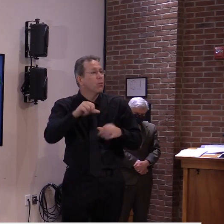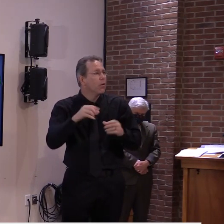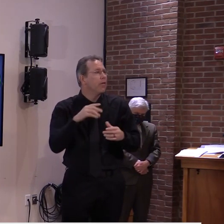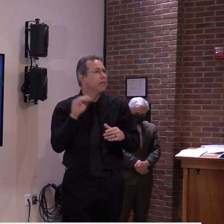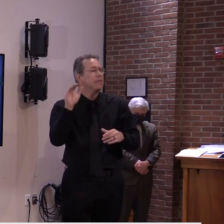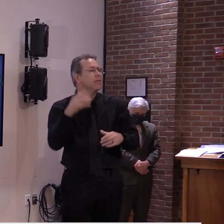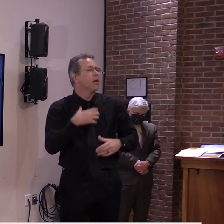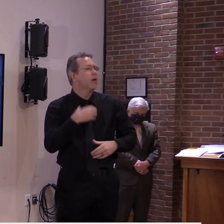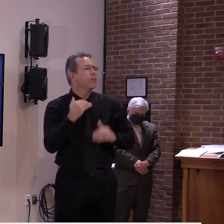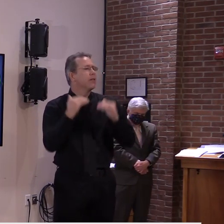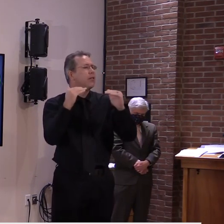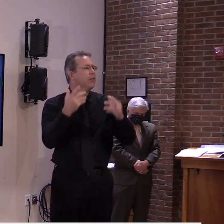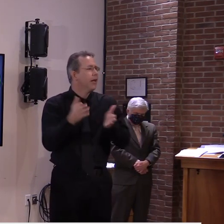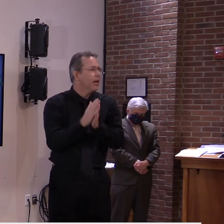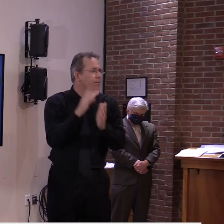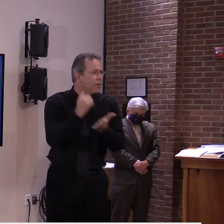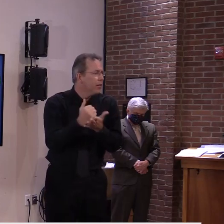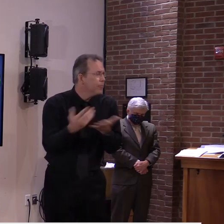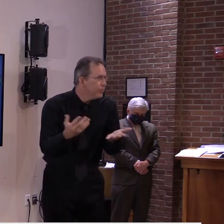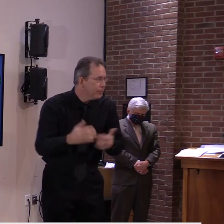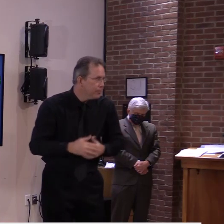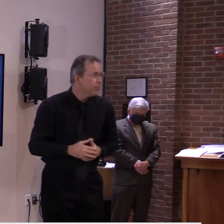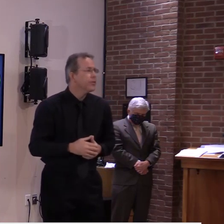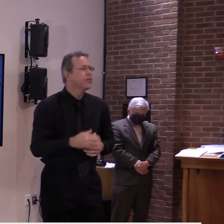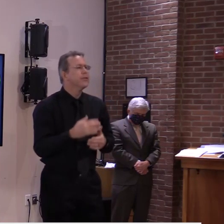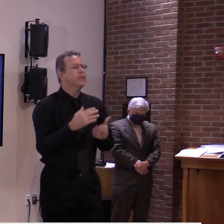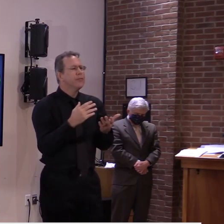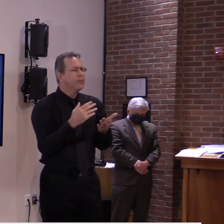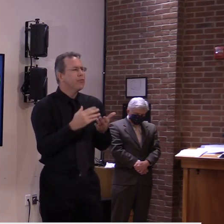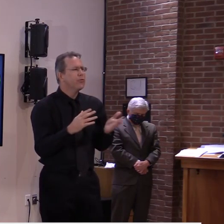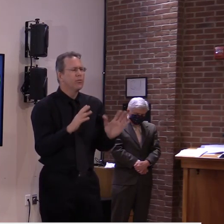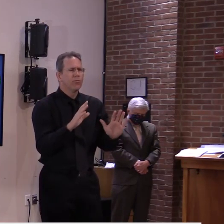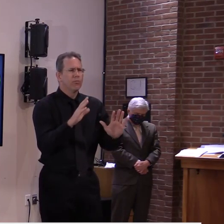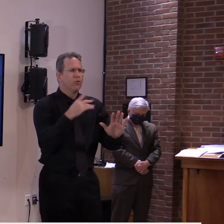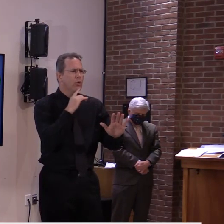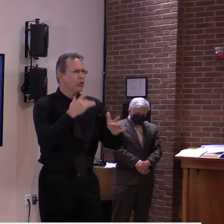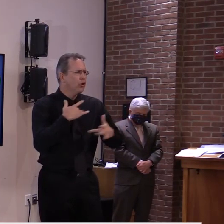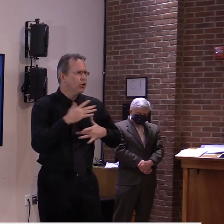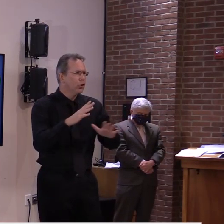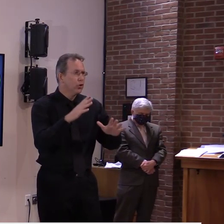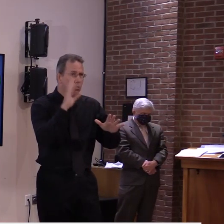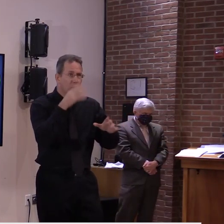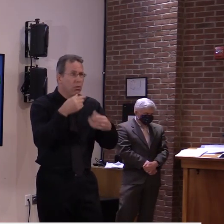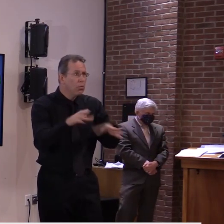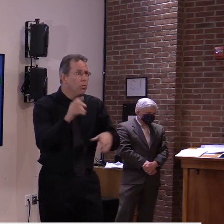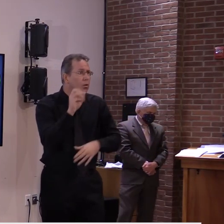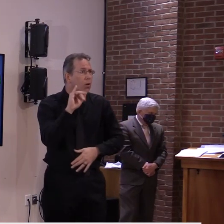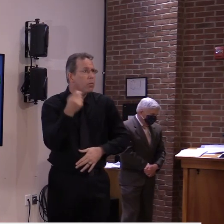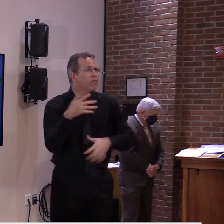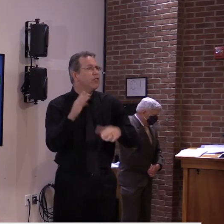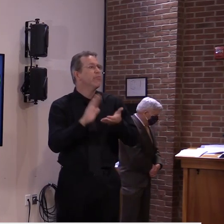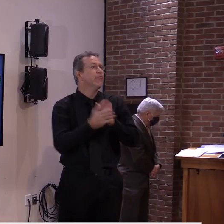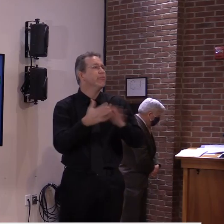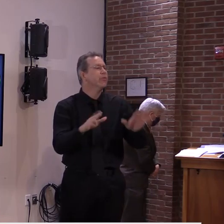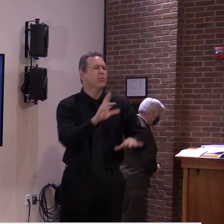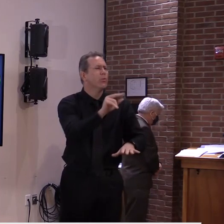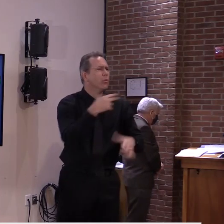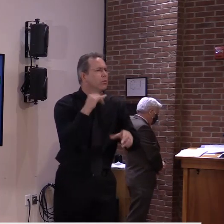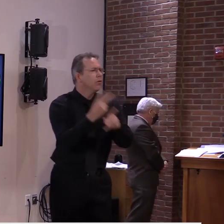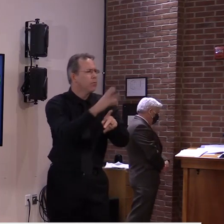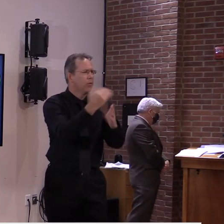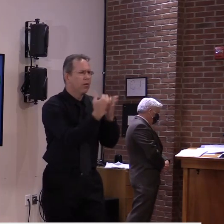not be concerned in terms of losing benefits, as the way the system is set up is based on the week you are unemployed and the